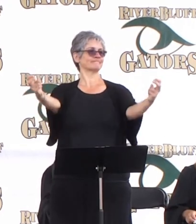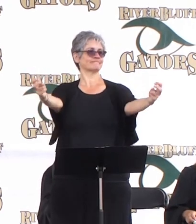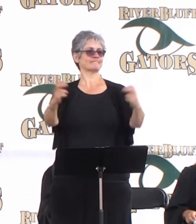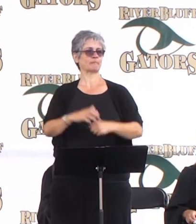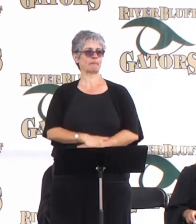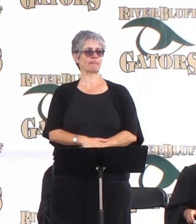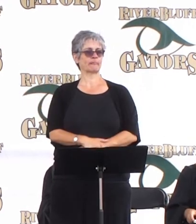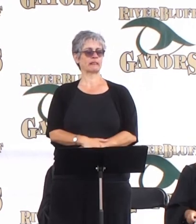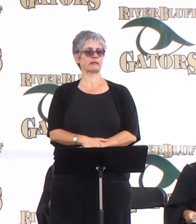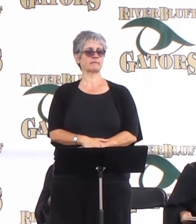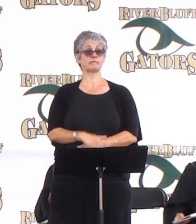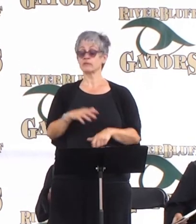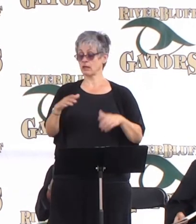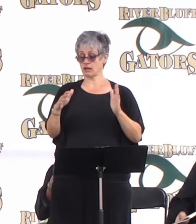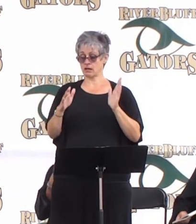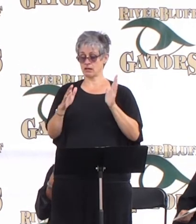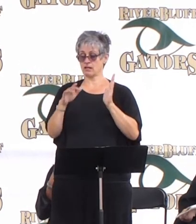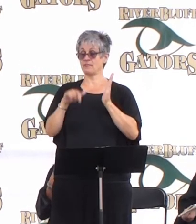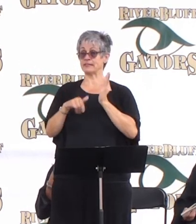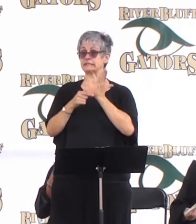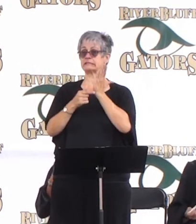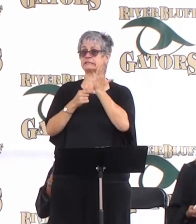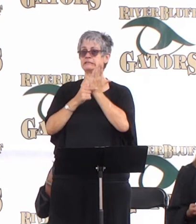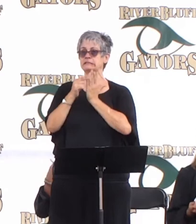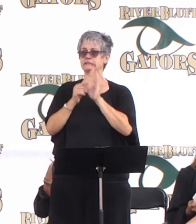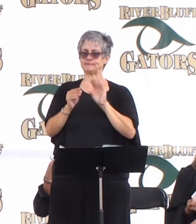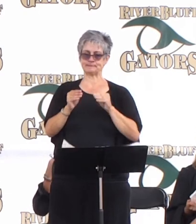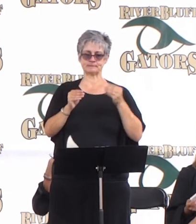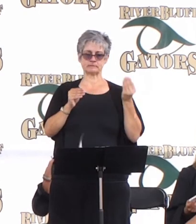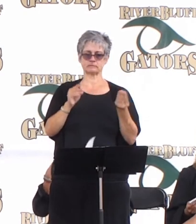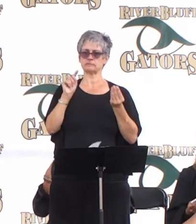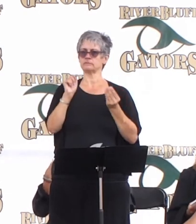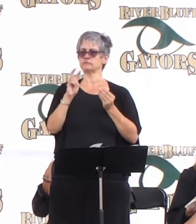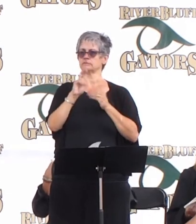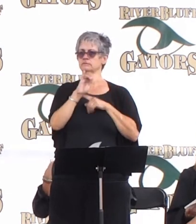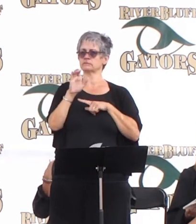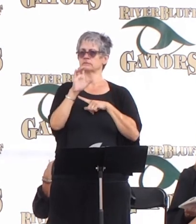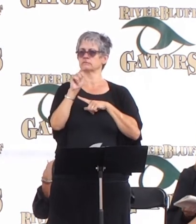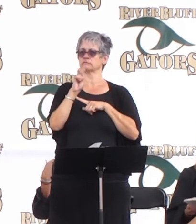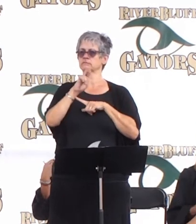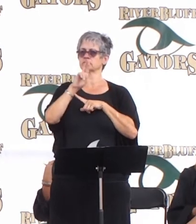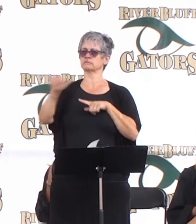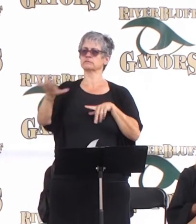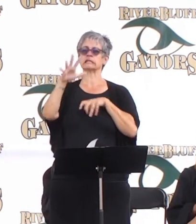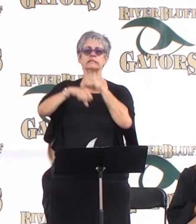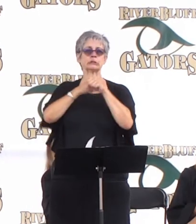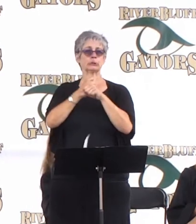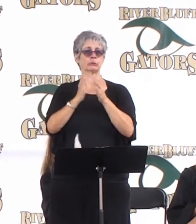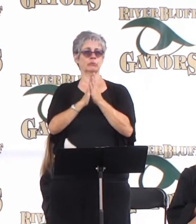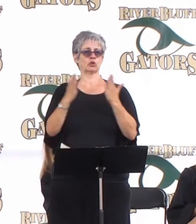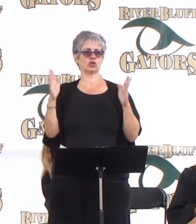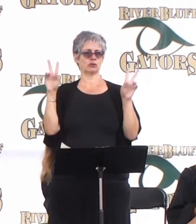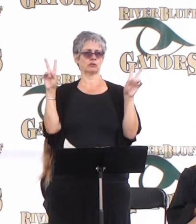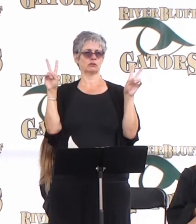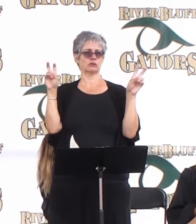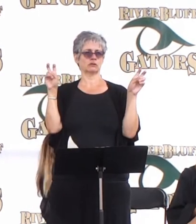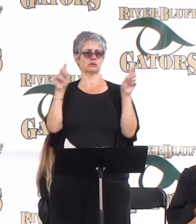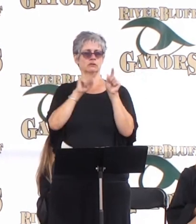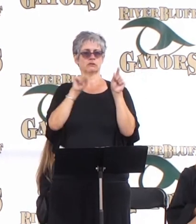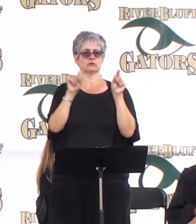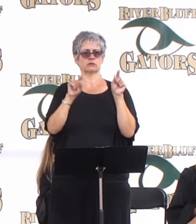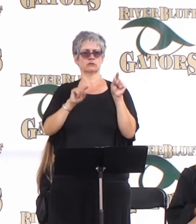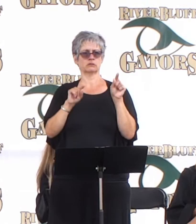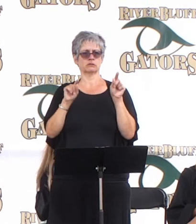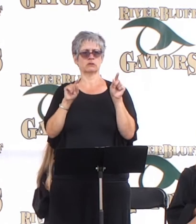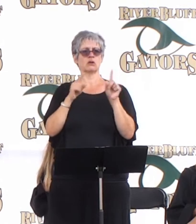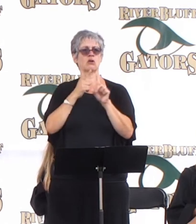Written on the inside cover of this year's edition of the Tributary, our school's yearbook entitled Our Directions, is prose crafted by